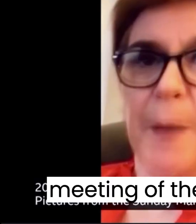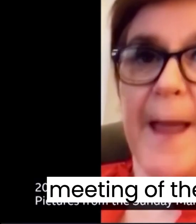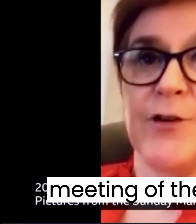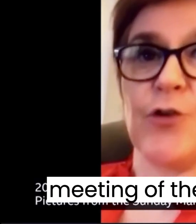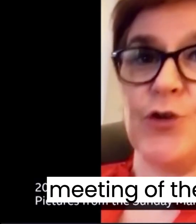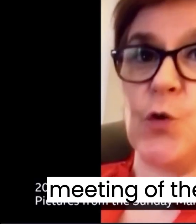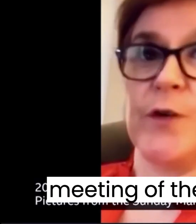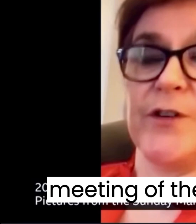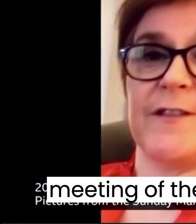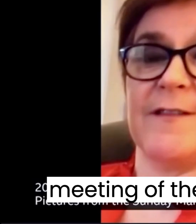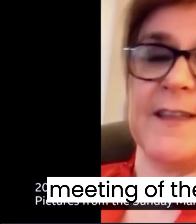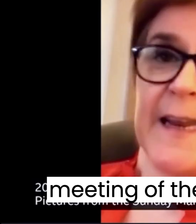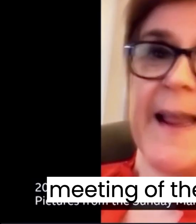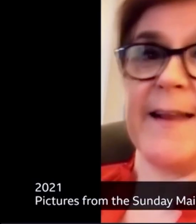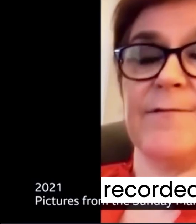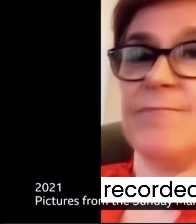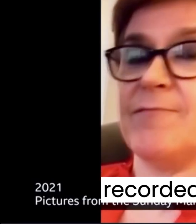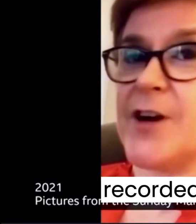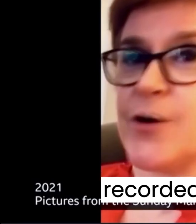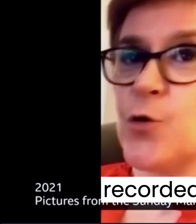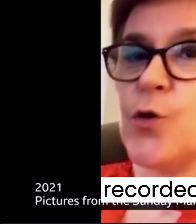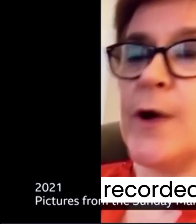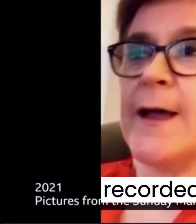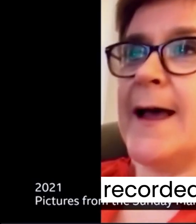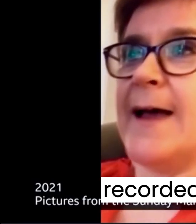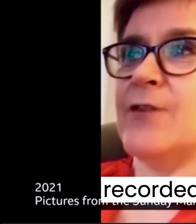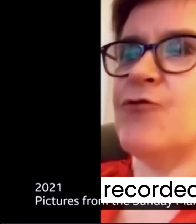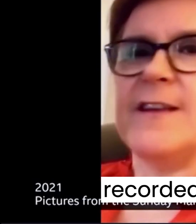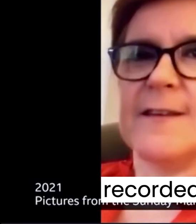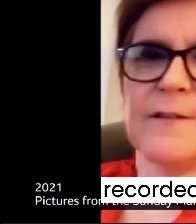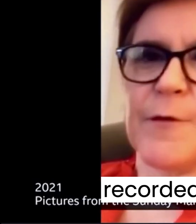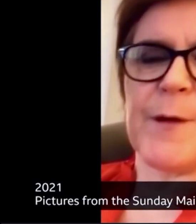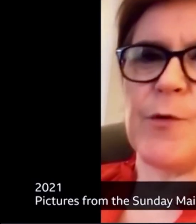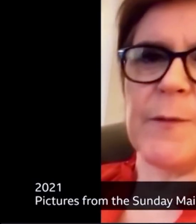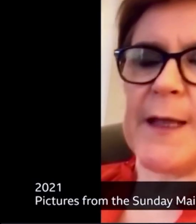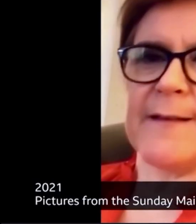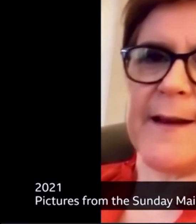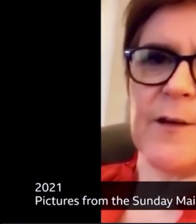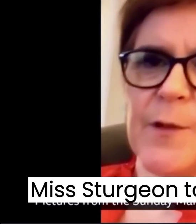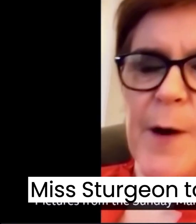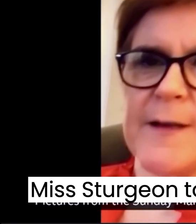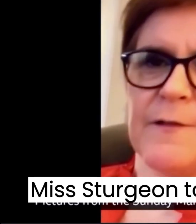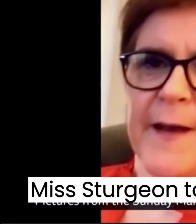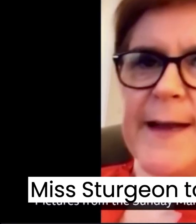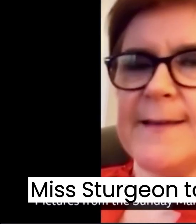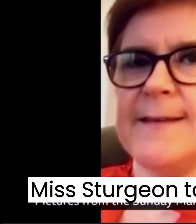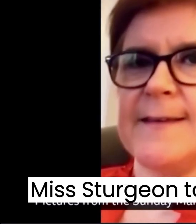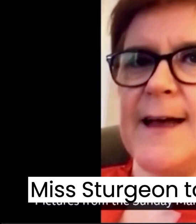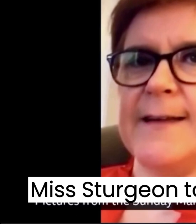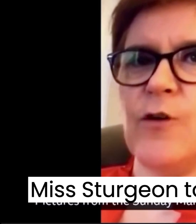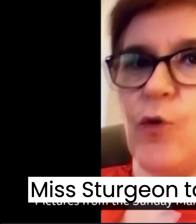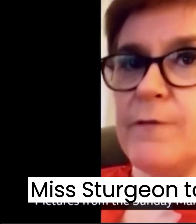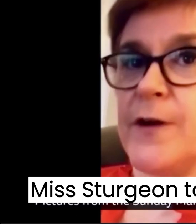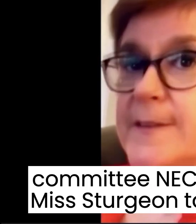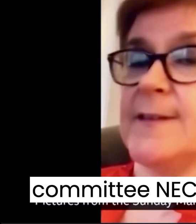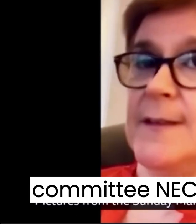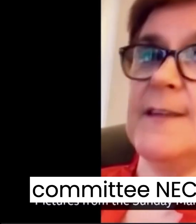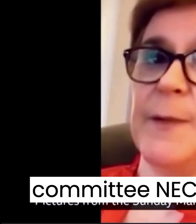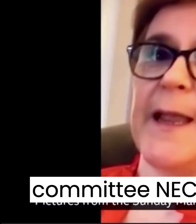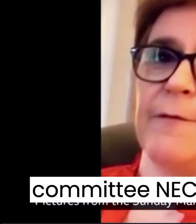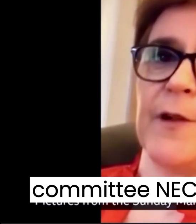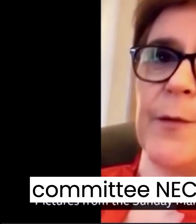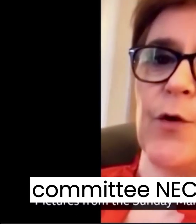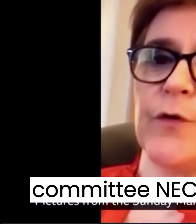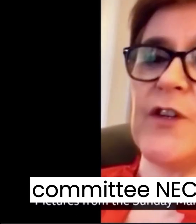virtual meeting of the party's ruling body, recorded in March 2021. Ms. Sturgeon told National Executive